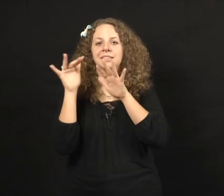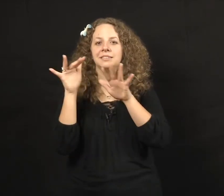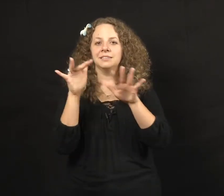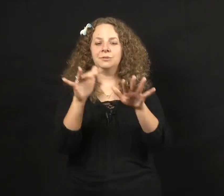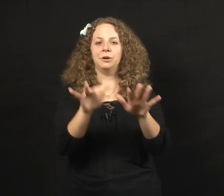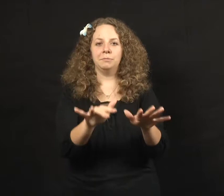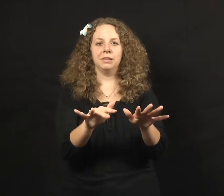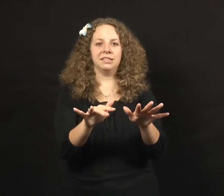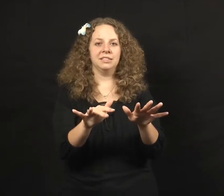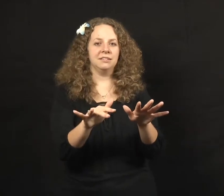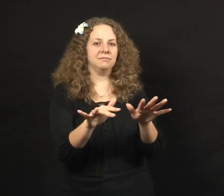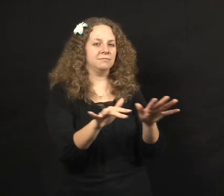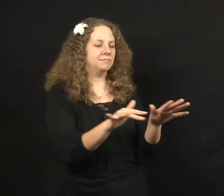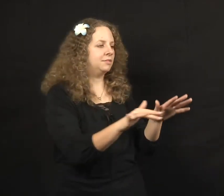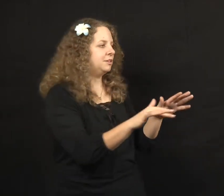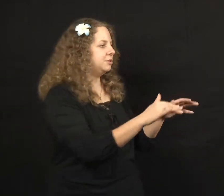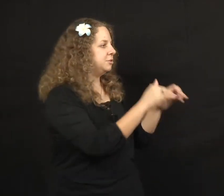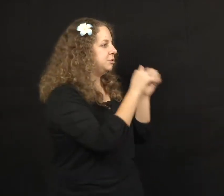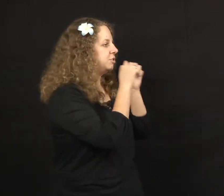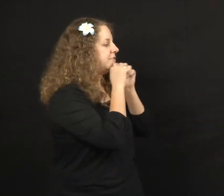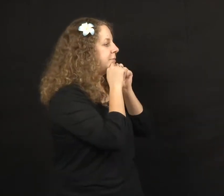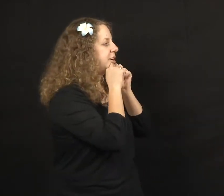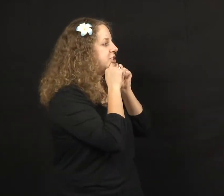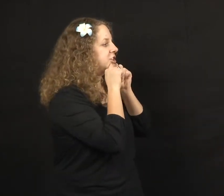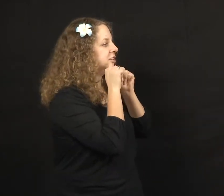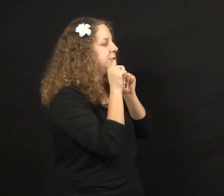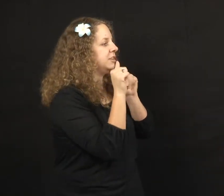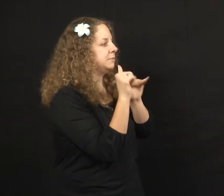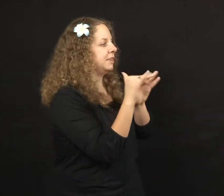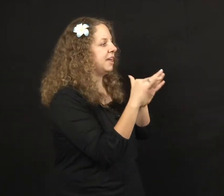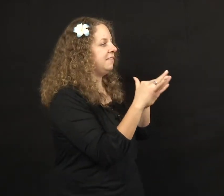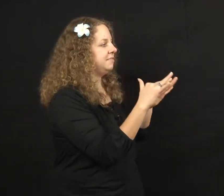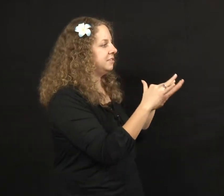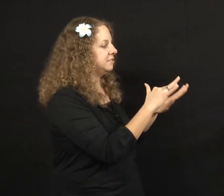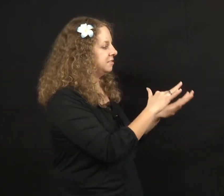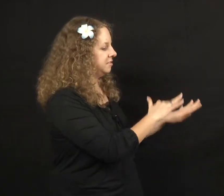Bless, or a blessing. So you start from here. I generally go out to my left.